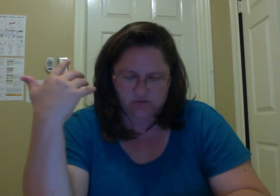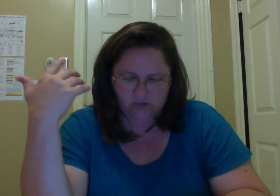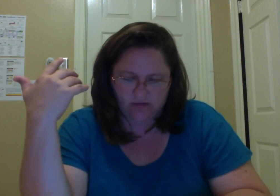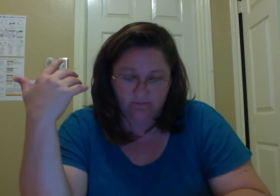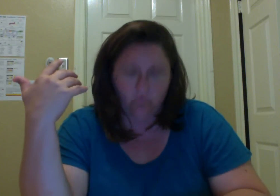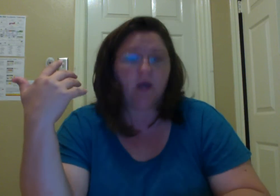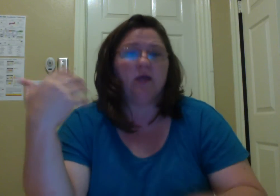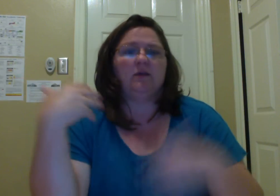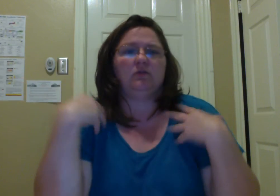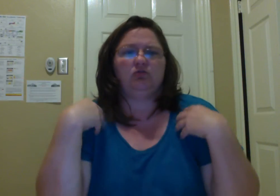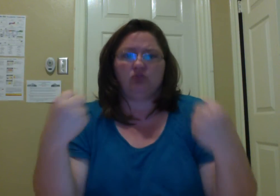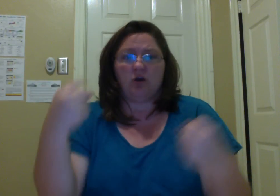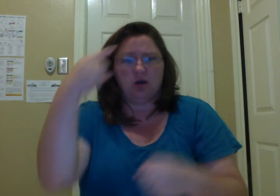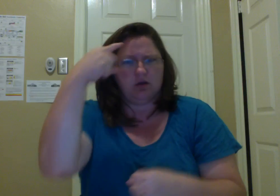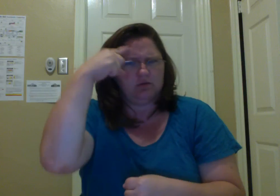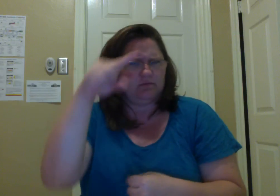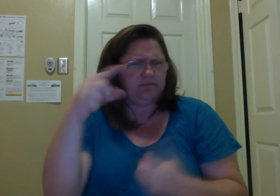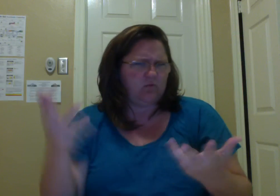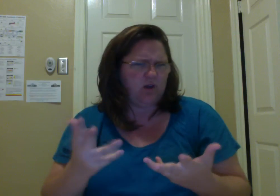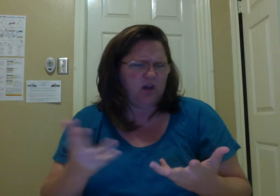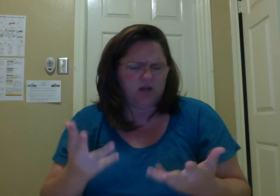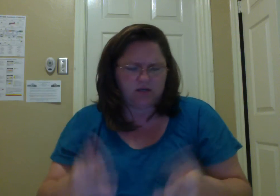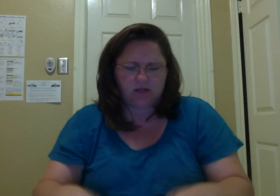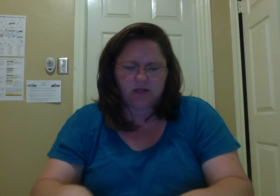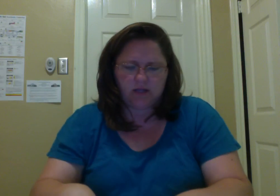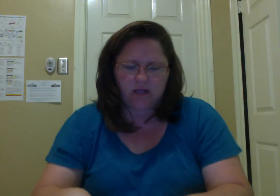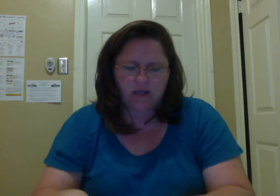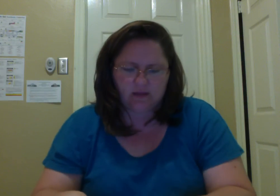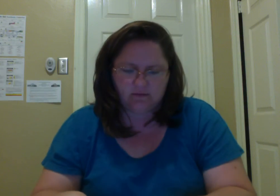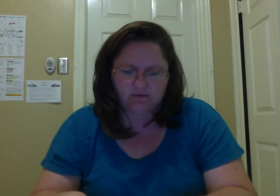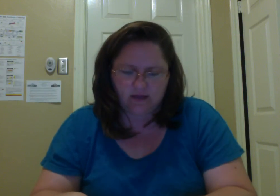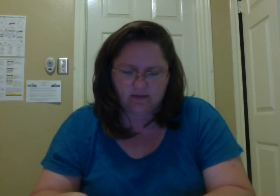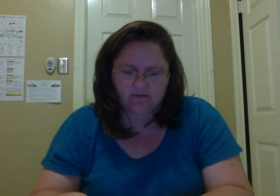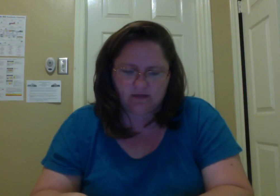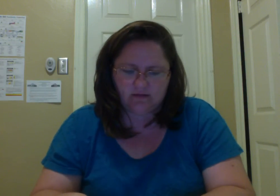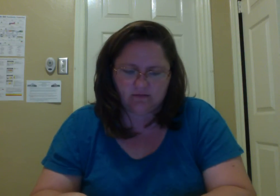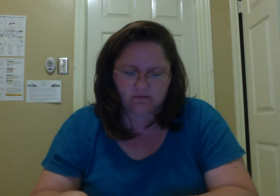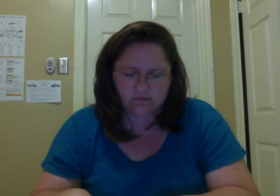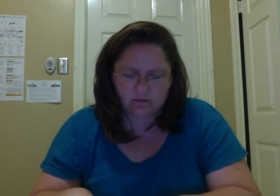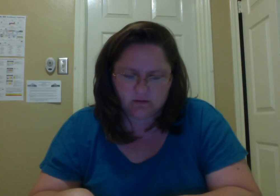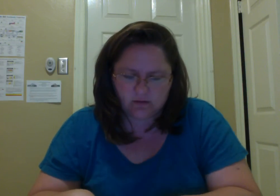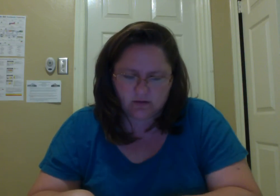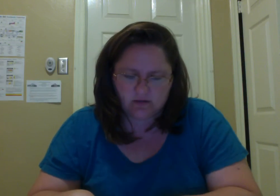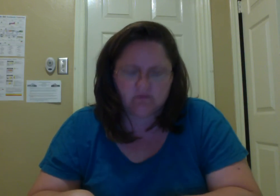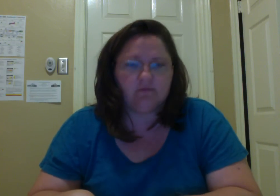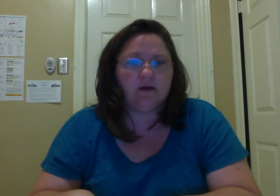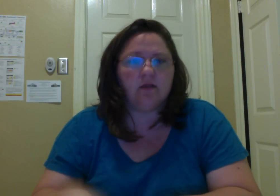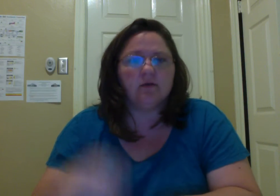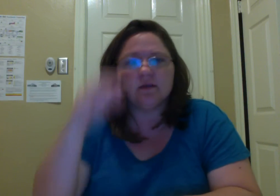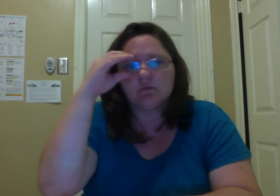strength for what? Strong for what? And Sally says, to follow his